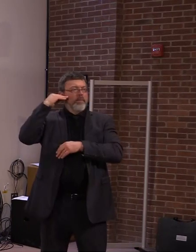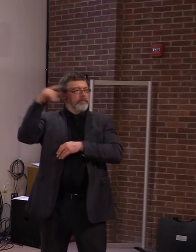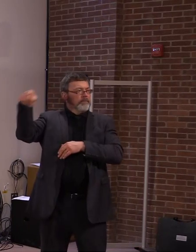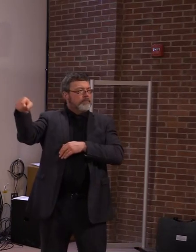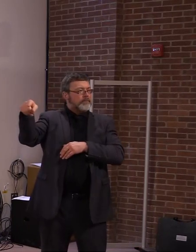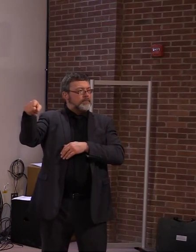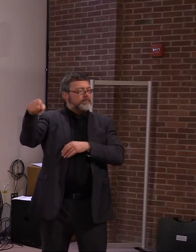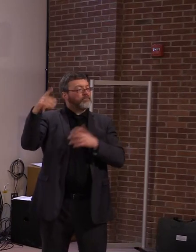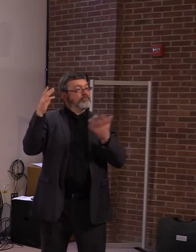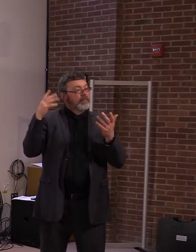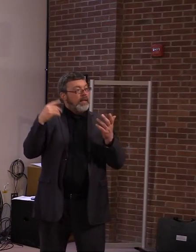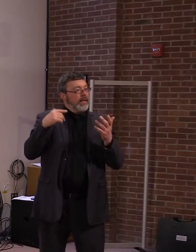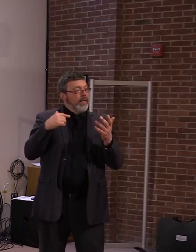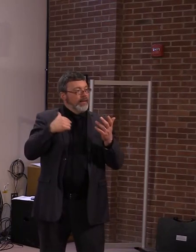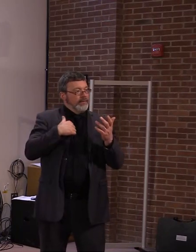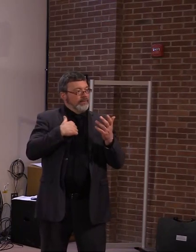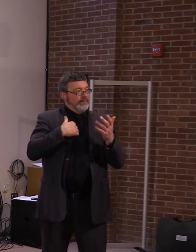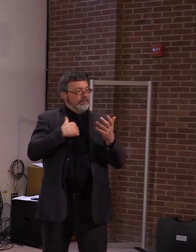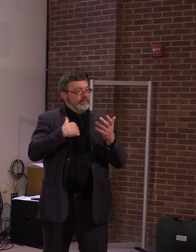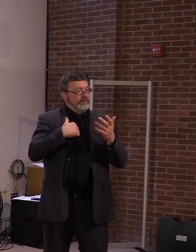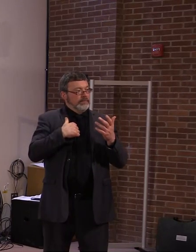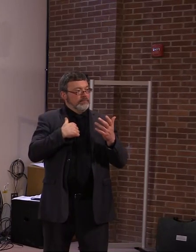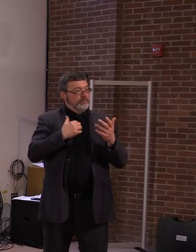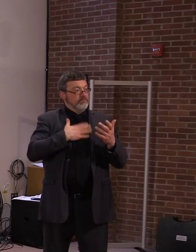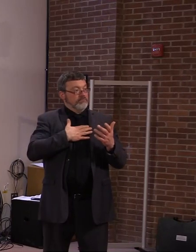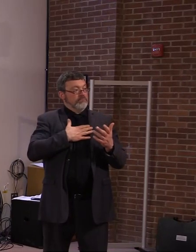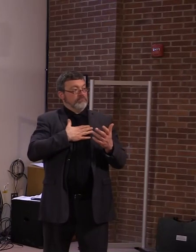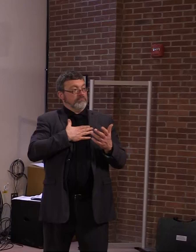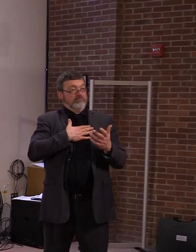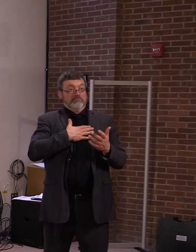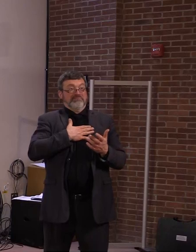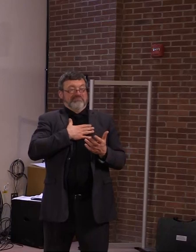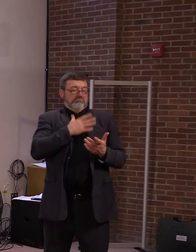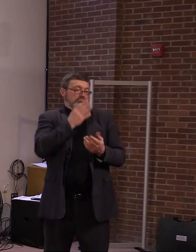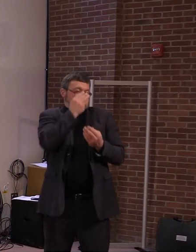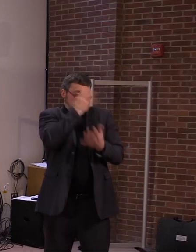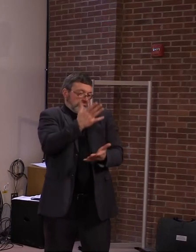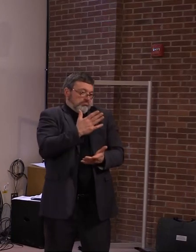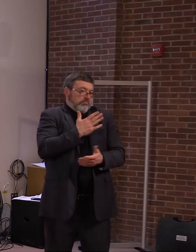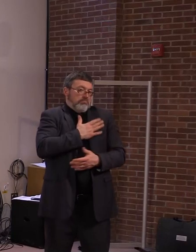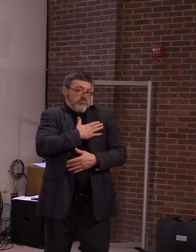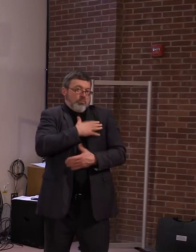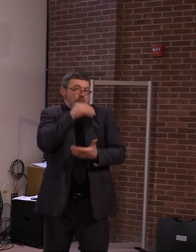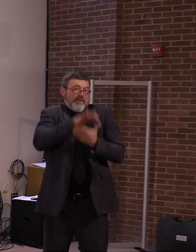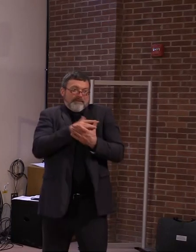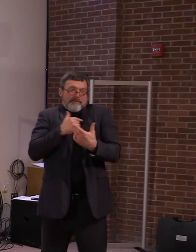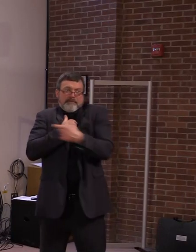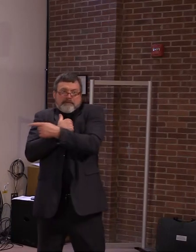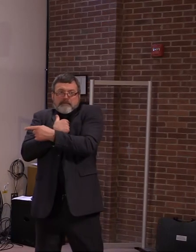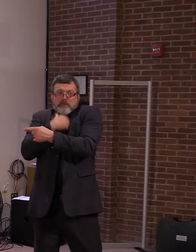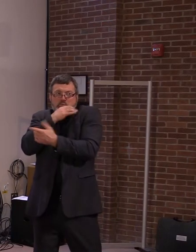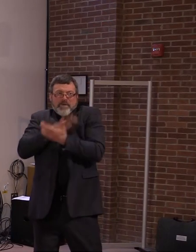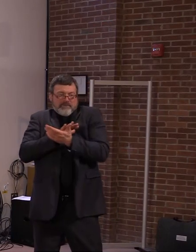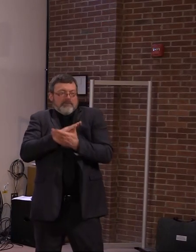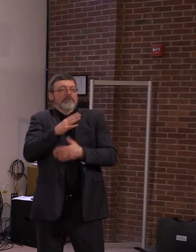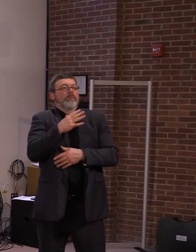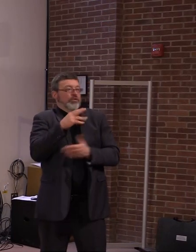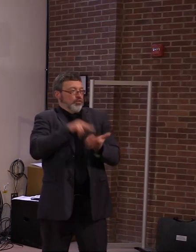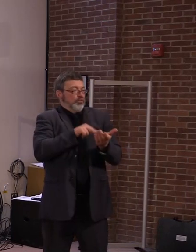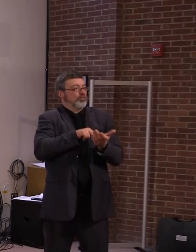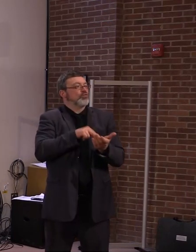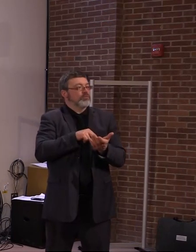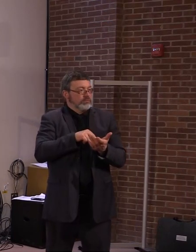I can sort of react personally to this. My wife's a nurse, but the one thing that I know, it's been stressful for the